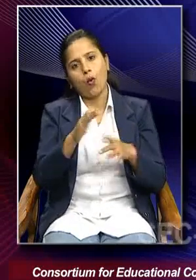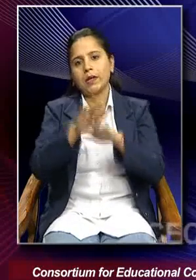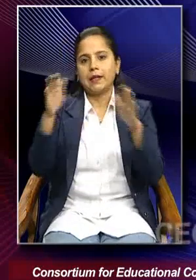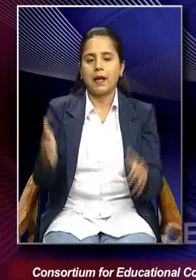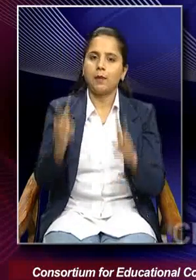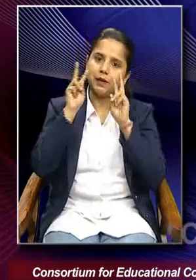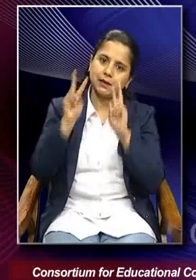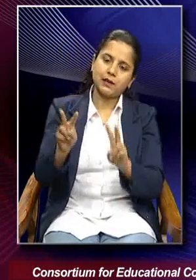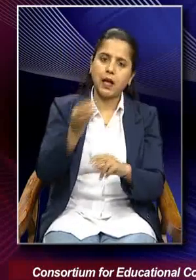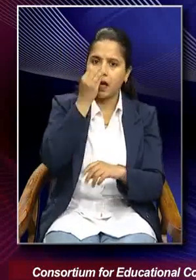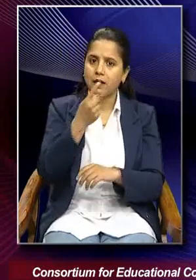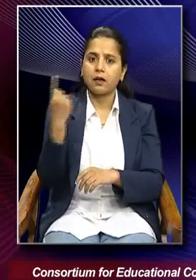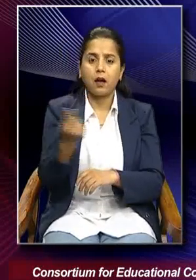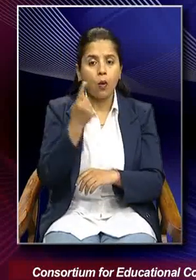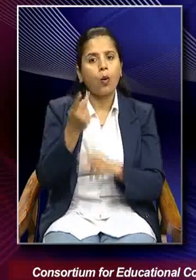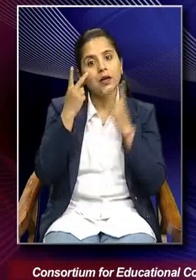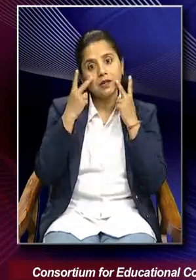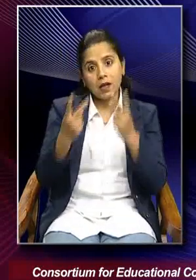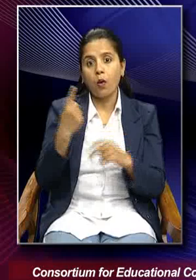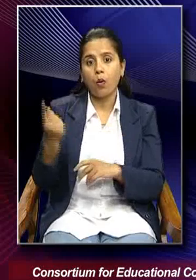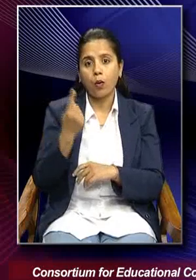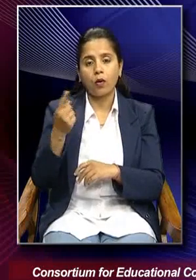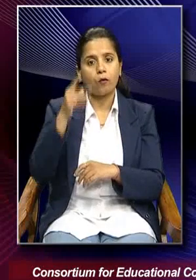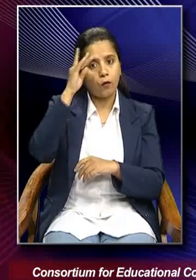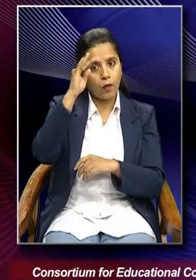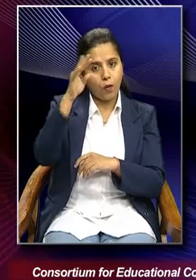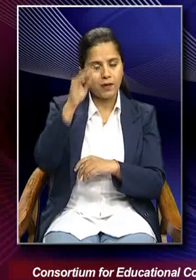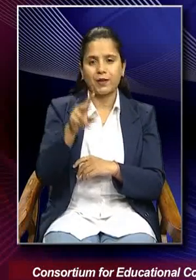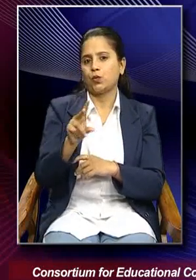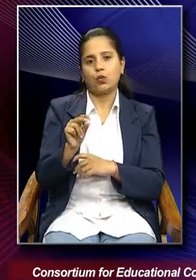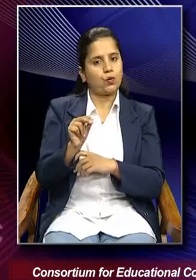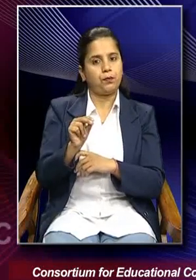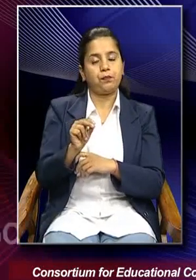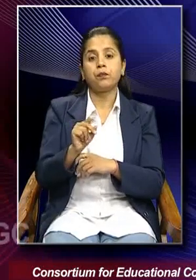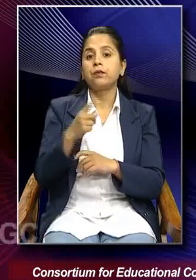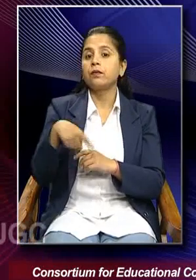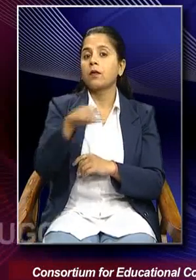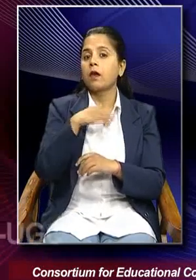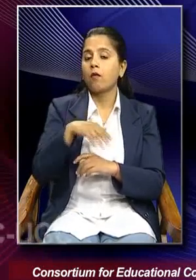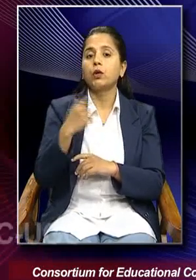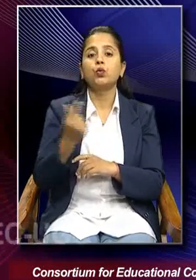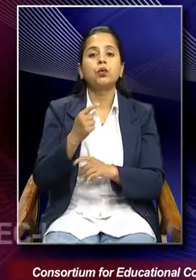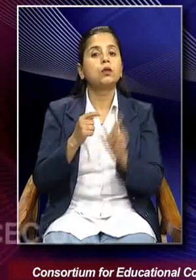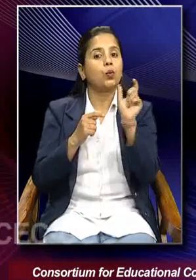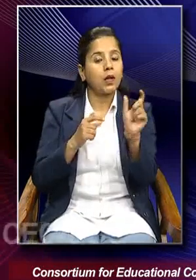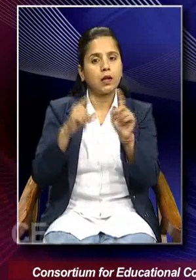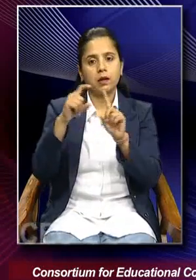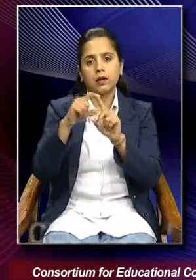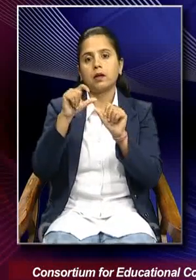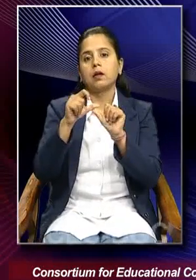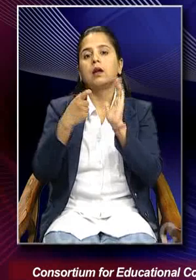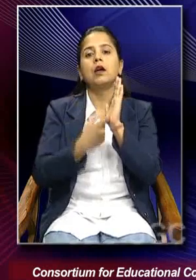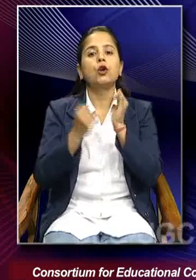table. That won't be considered as a philosophy. So when we are using the term darshan,